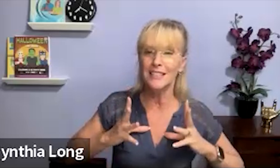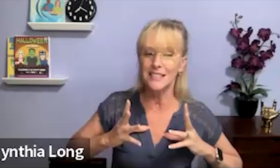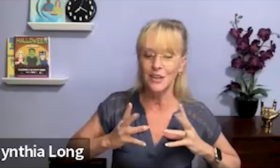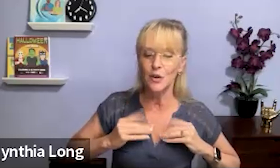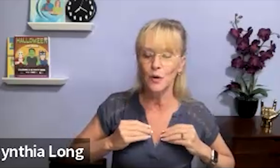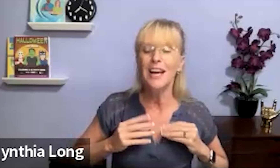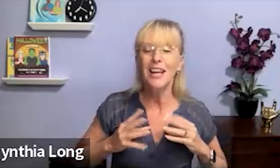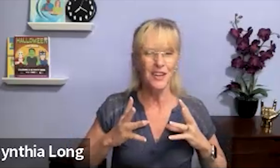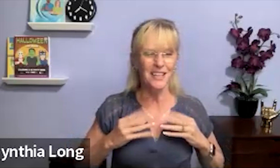a